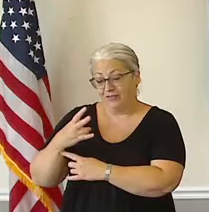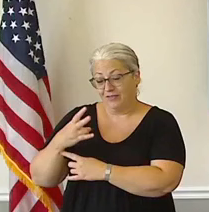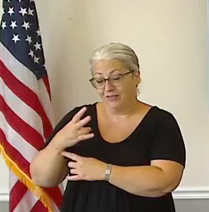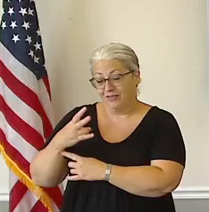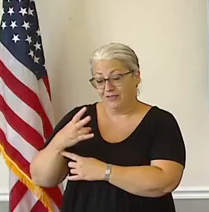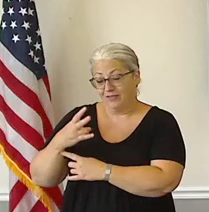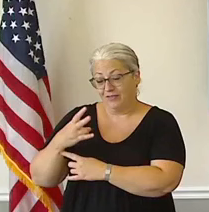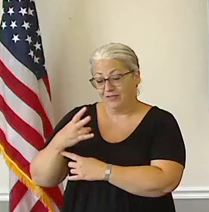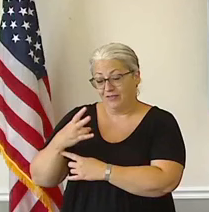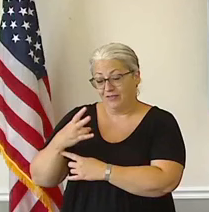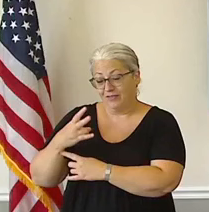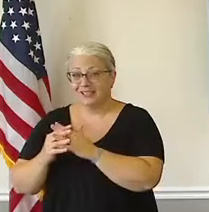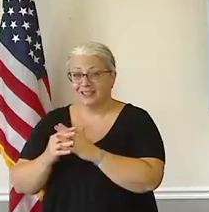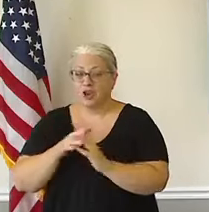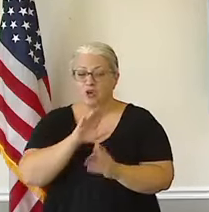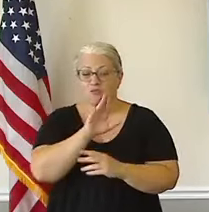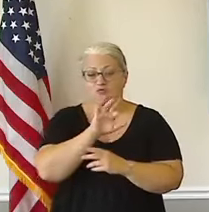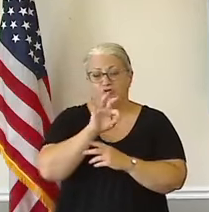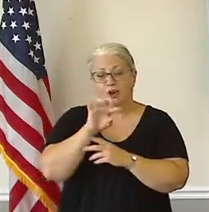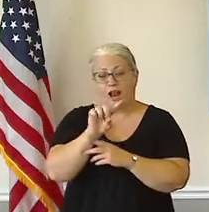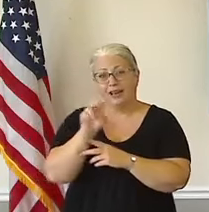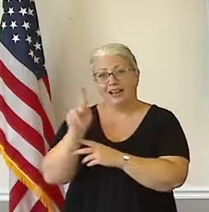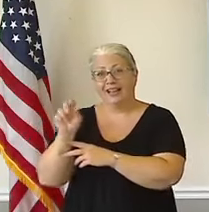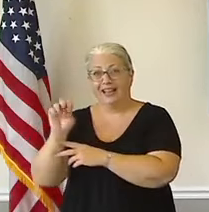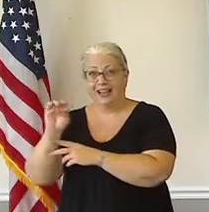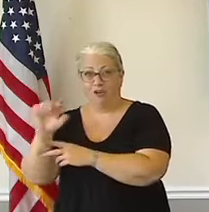just a great experience, and encourage you